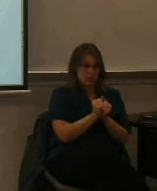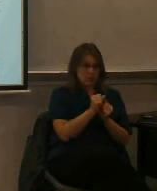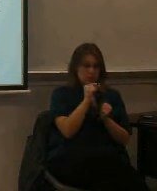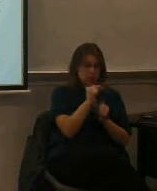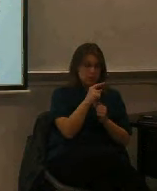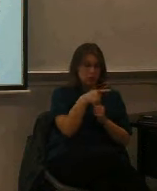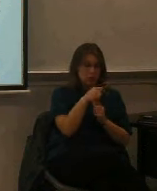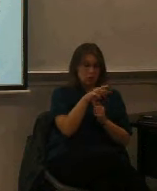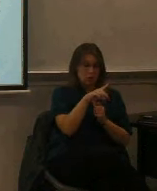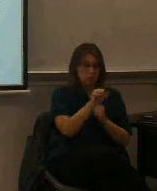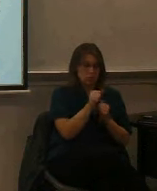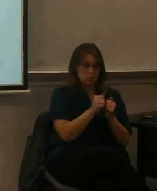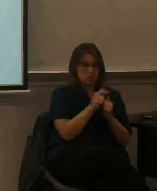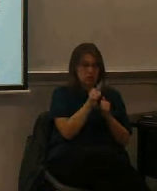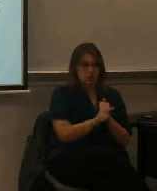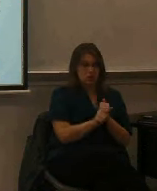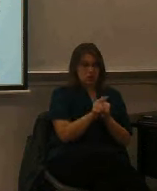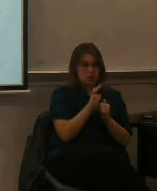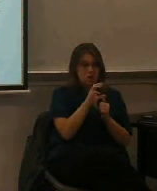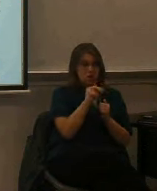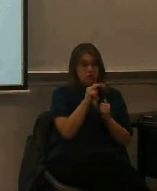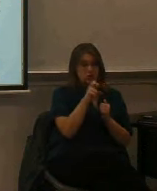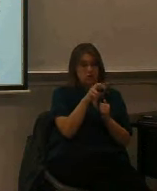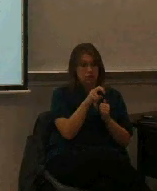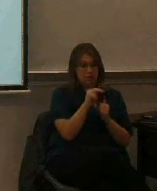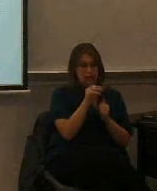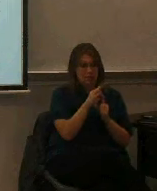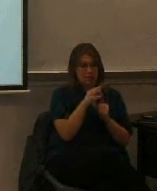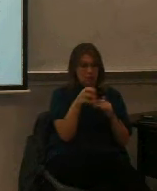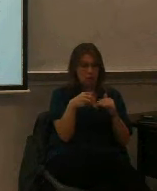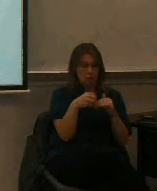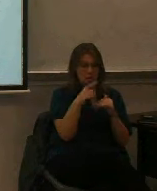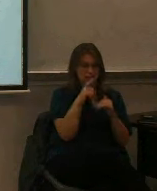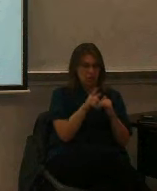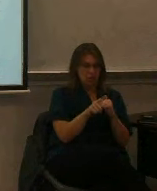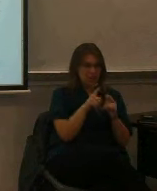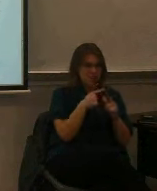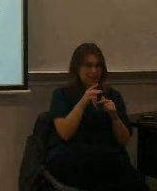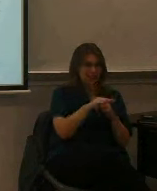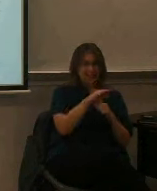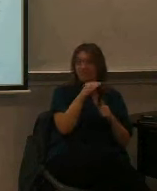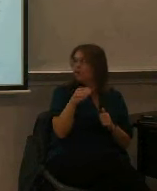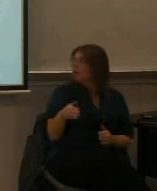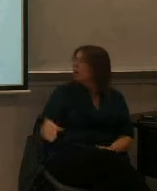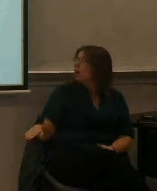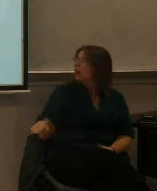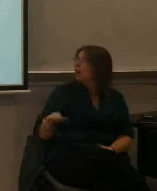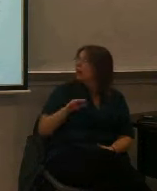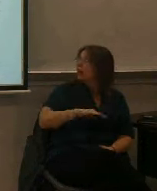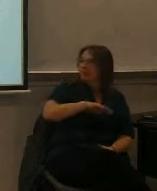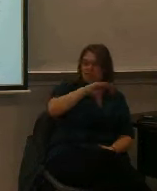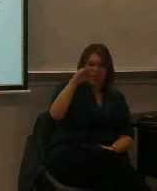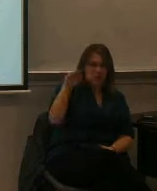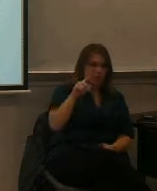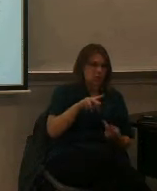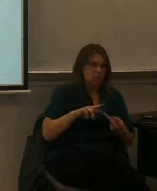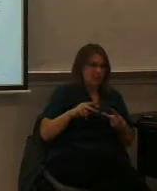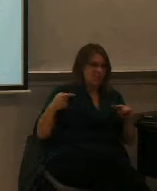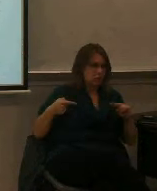particles, when this low concentration of particles is low, and then it levels off here. So these are inverse of each